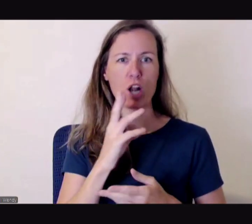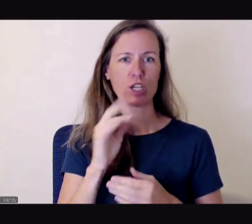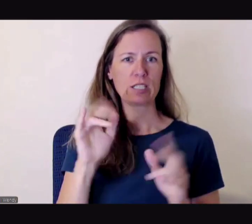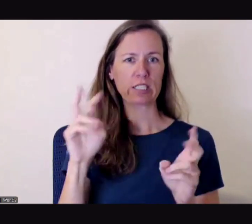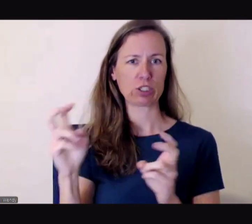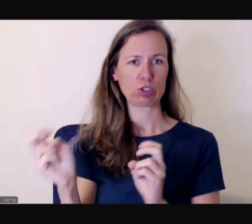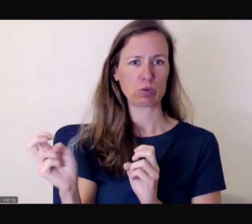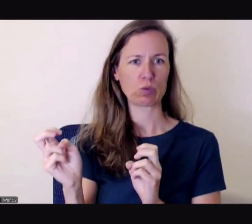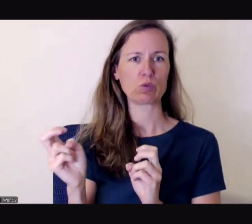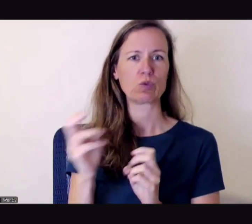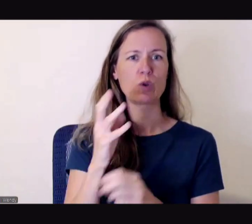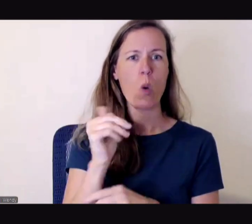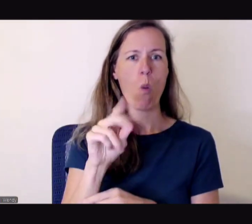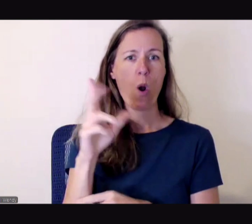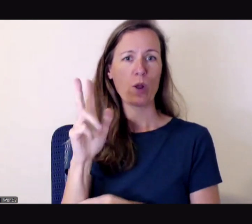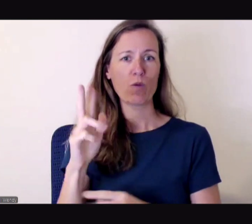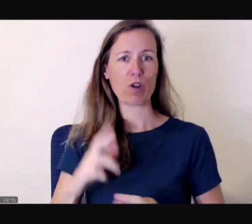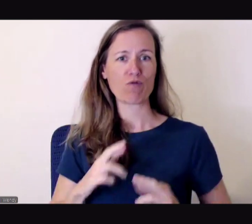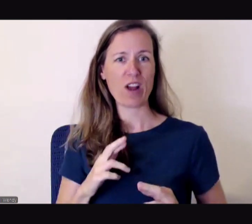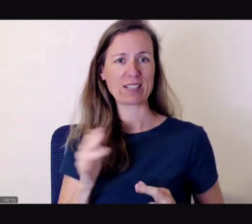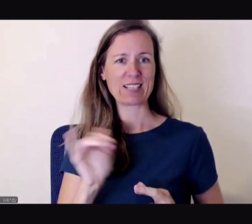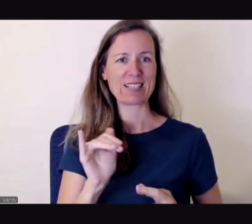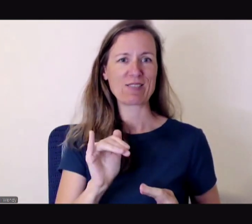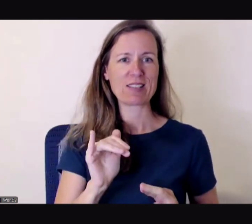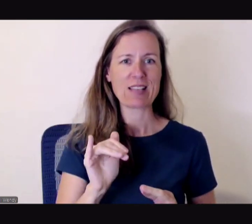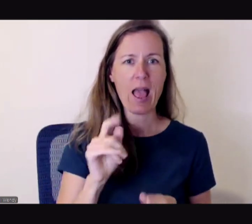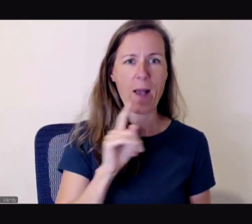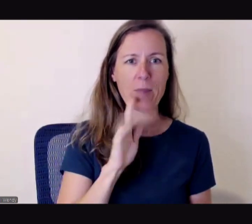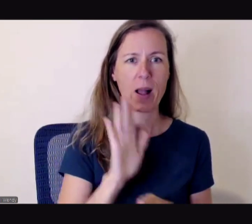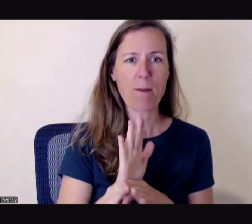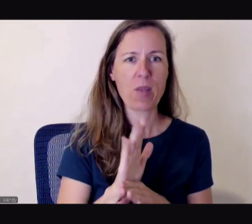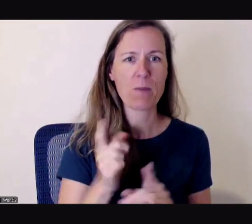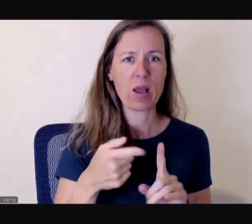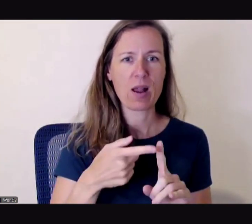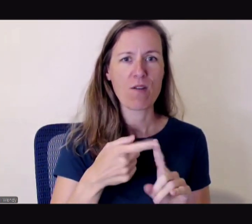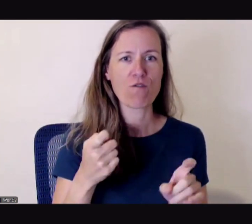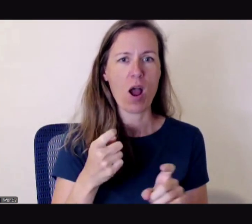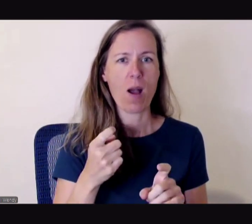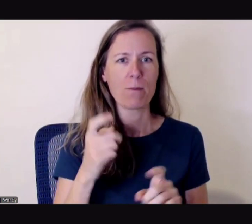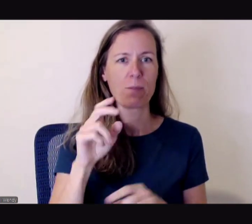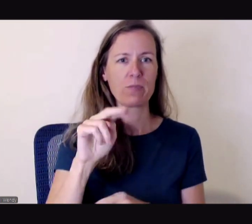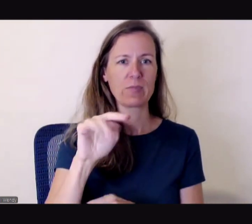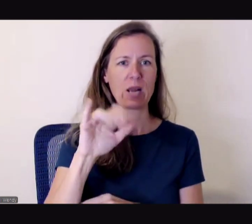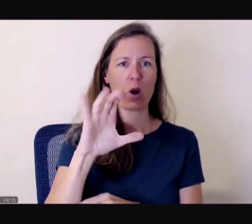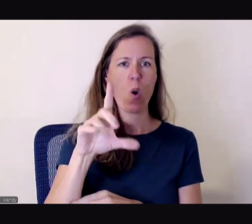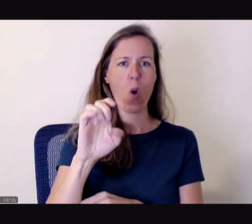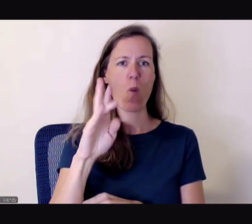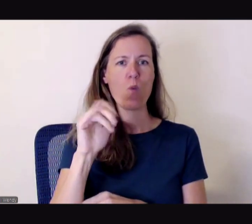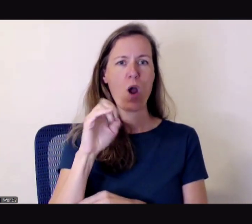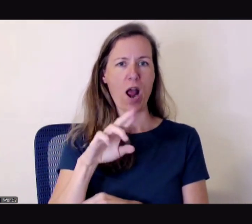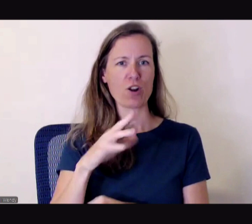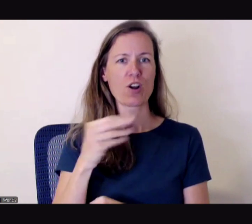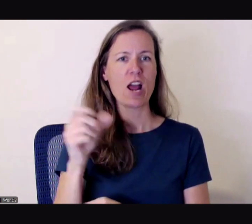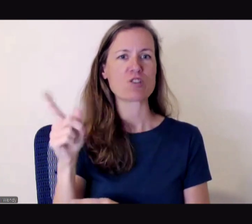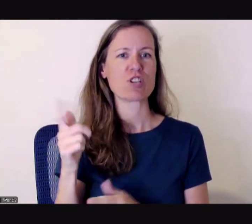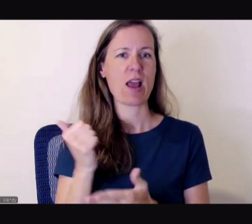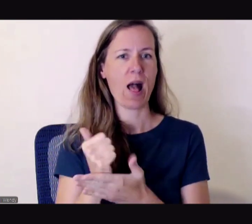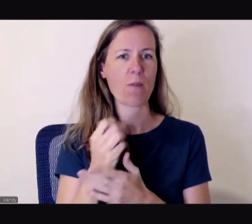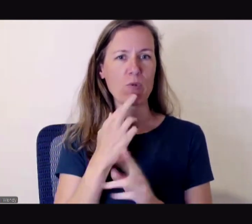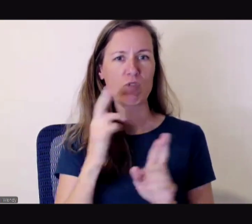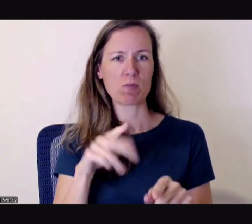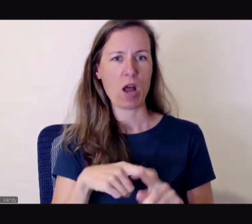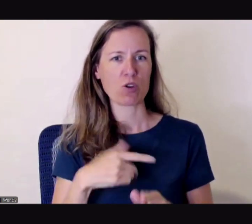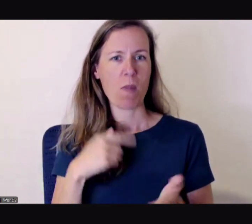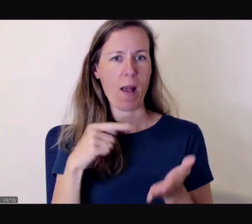hours. Additionally, I'm grateful for Mayor Casey and her team laying the groundwork, building and leveraging relationships, and initiating discussions